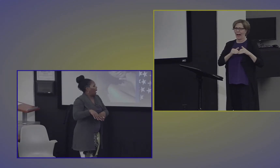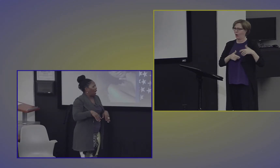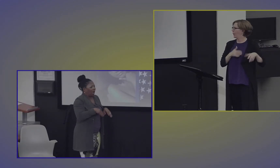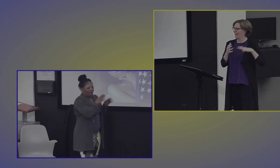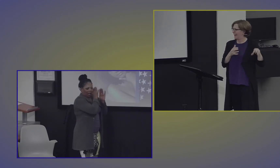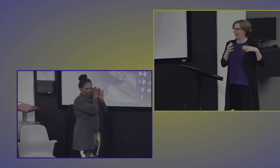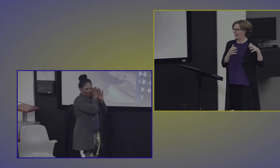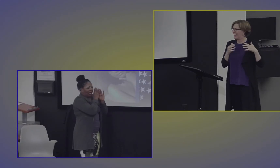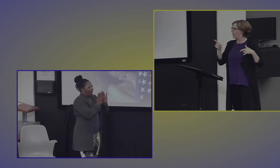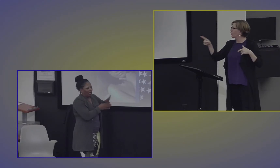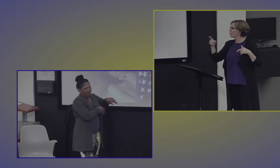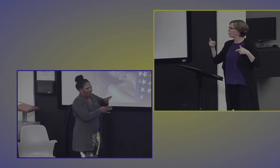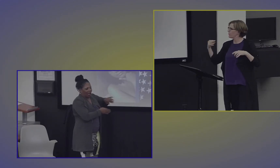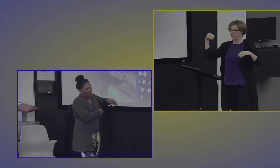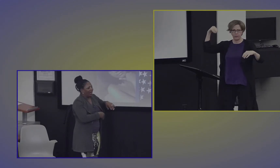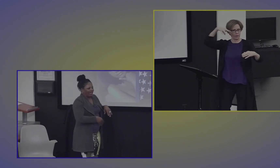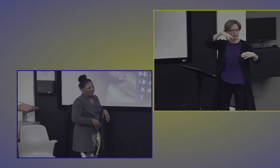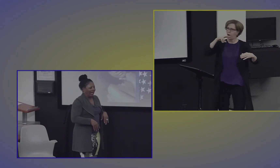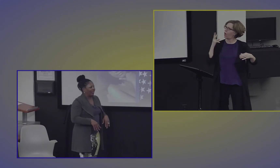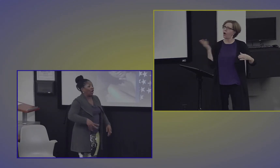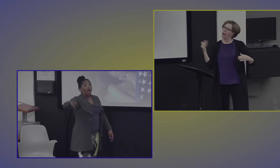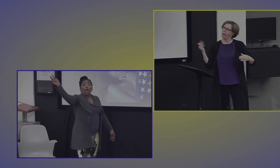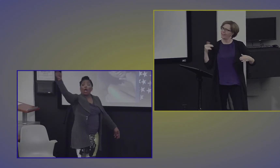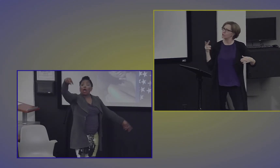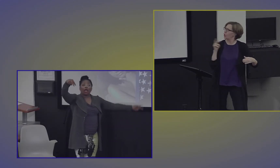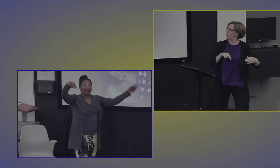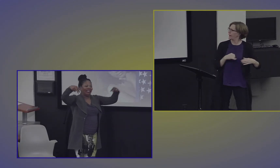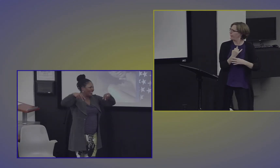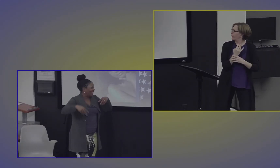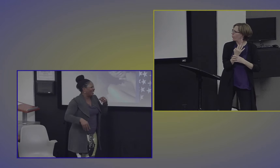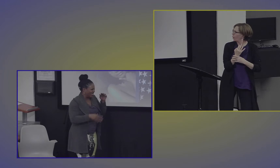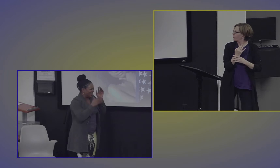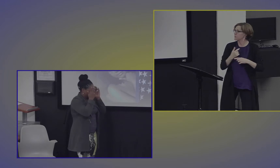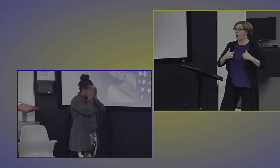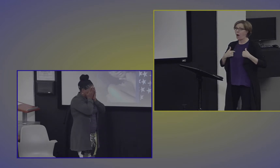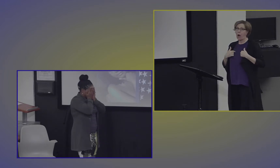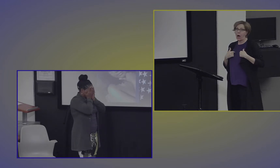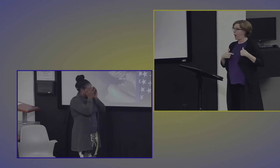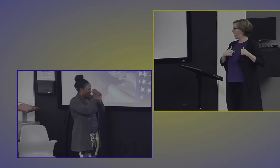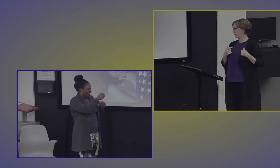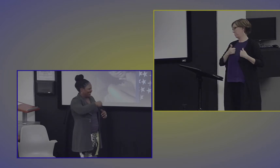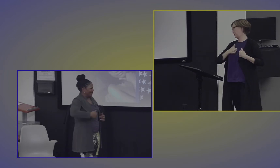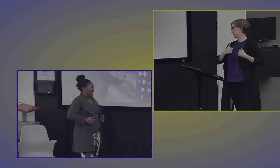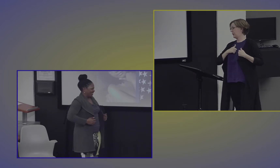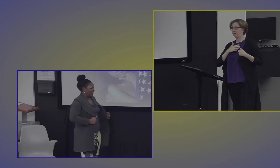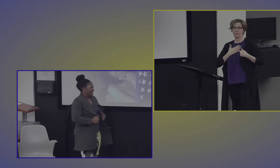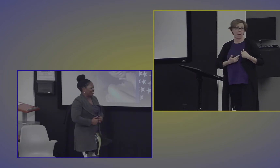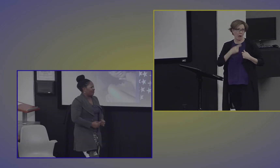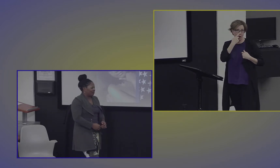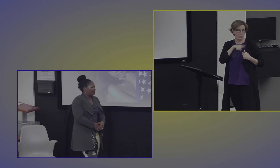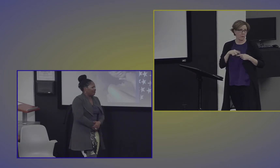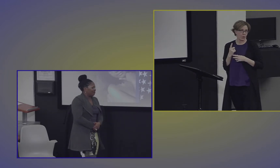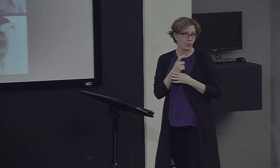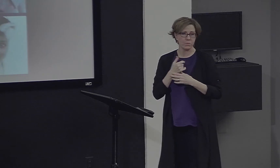And often we peek at the can of worms, but we really don't want to open up that can. We want to keep it And closed. I want us to keep looking at